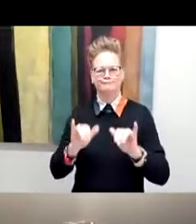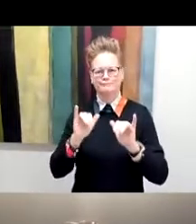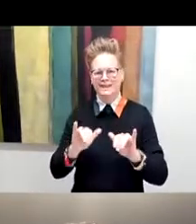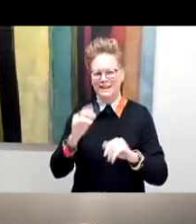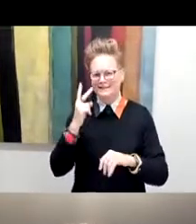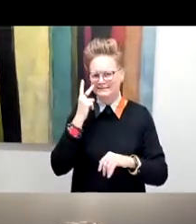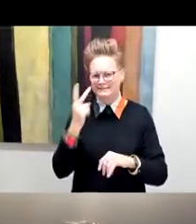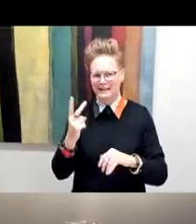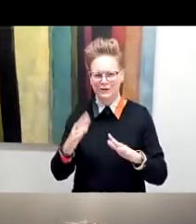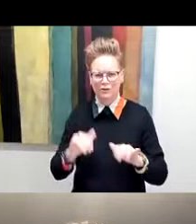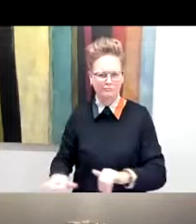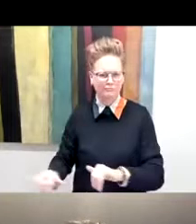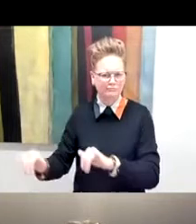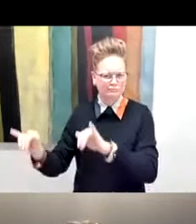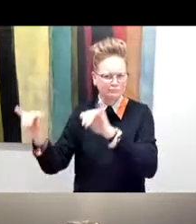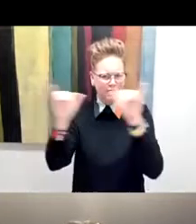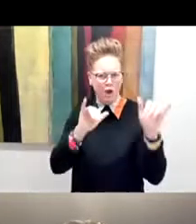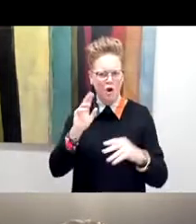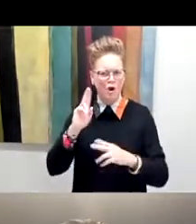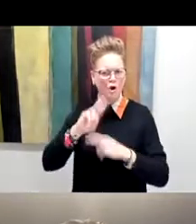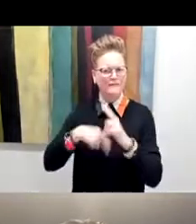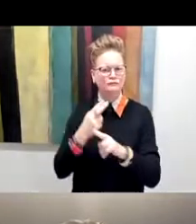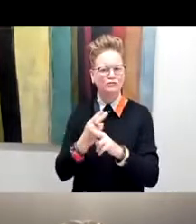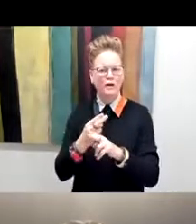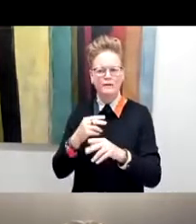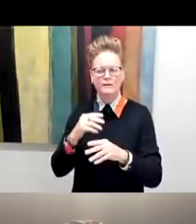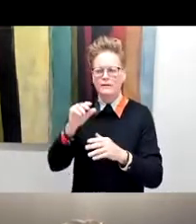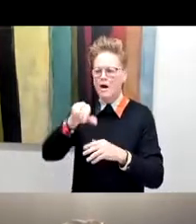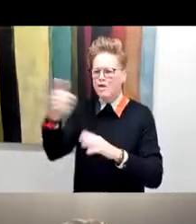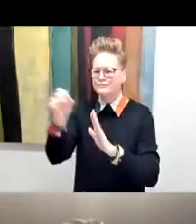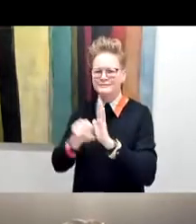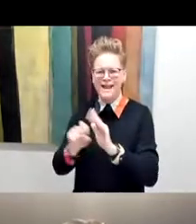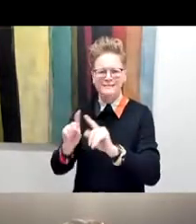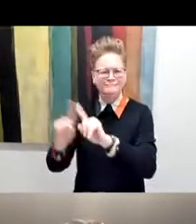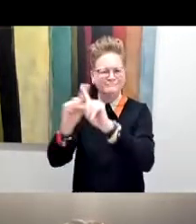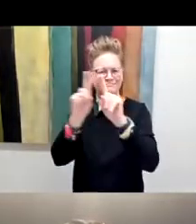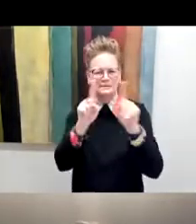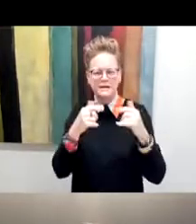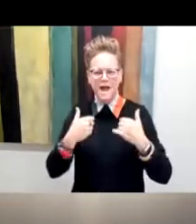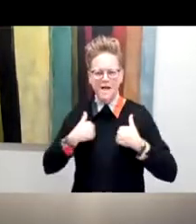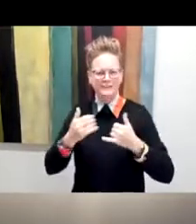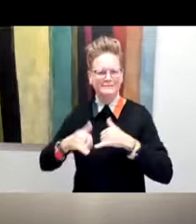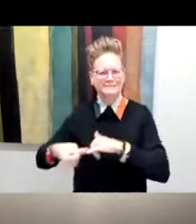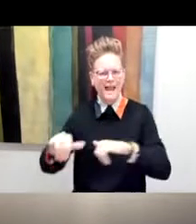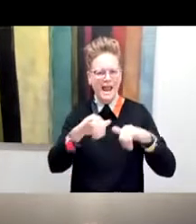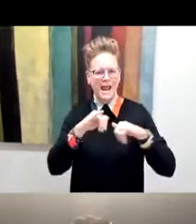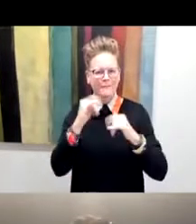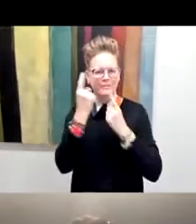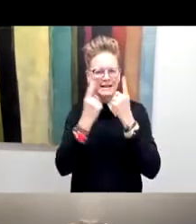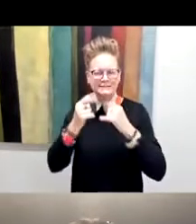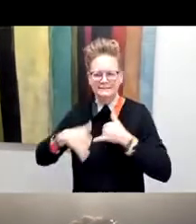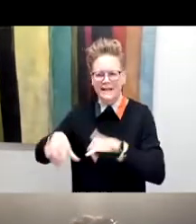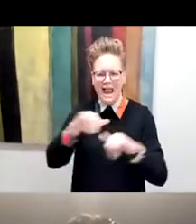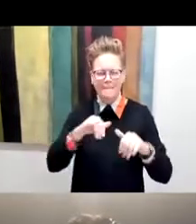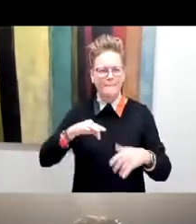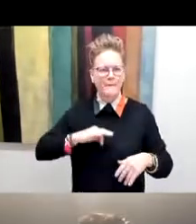and use a webinar. So these things are really universal,